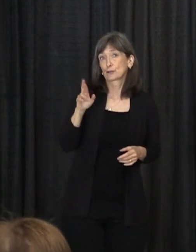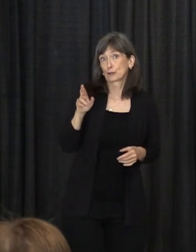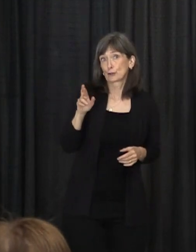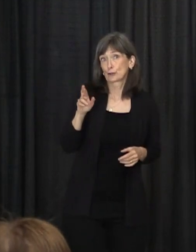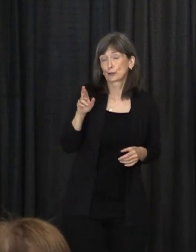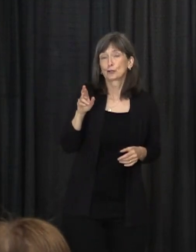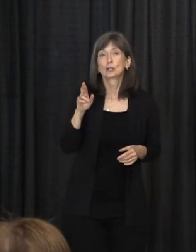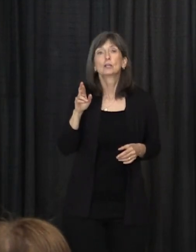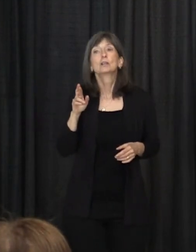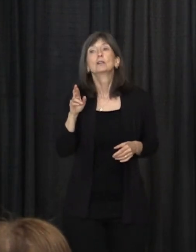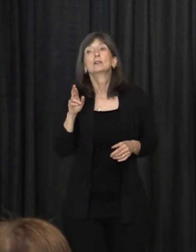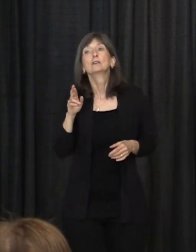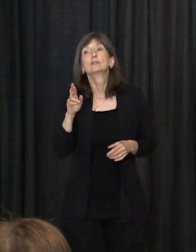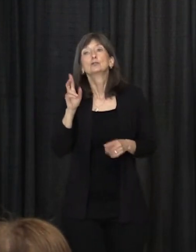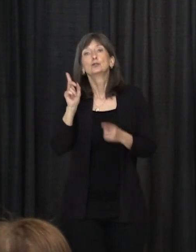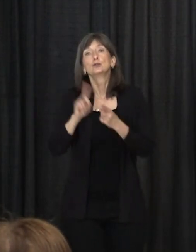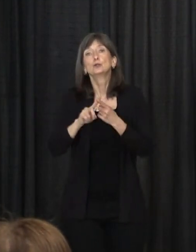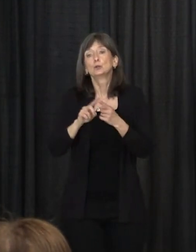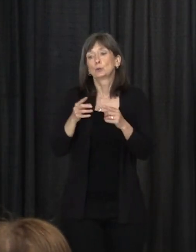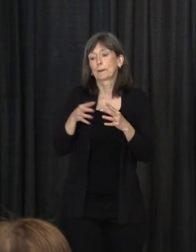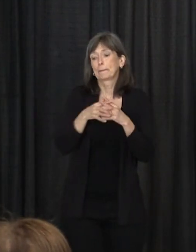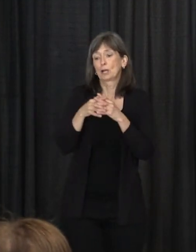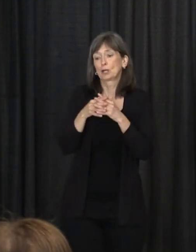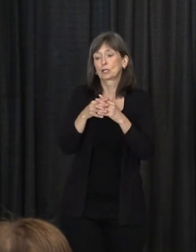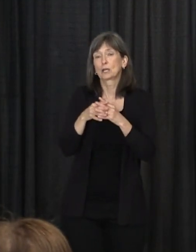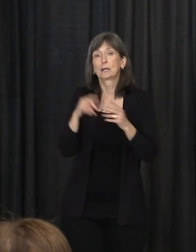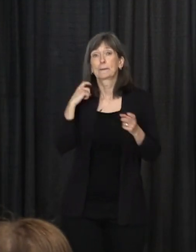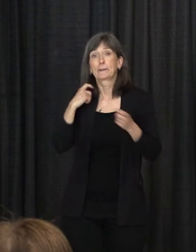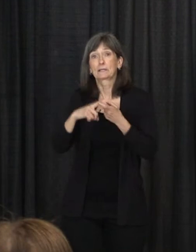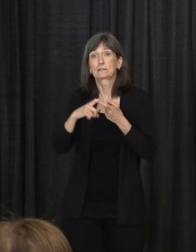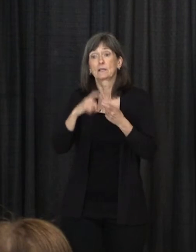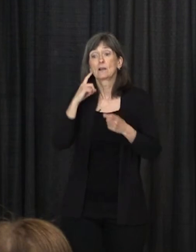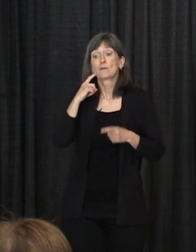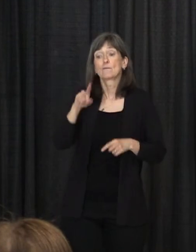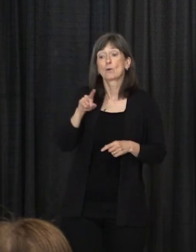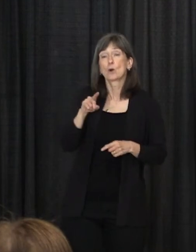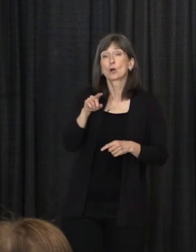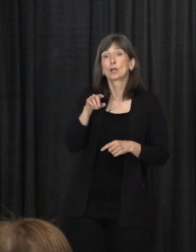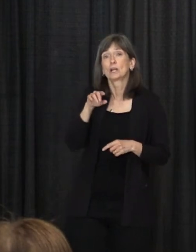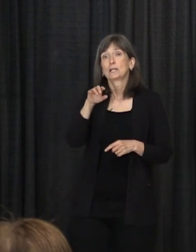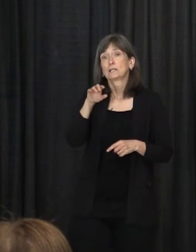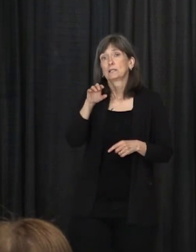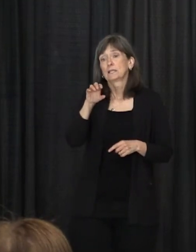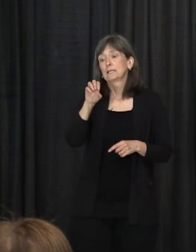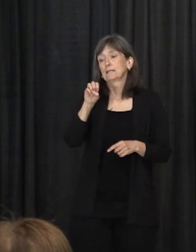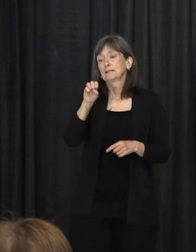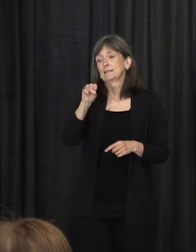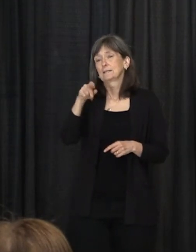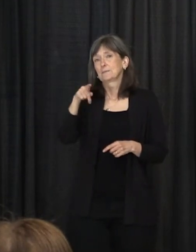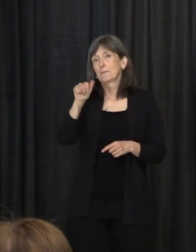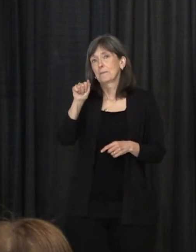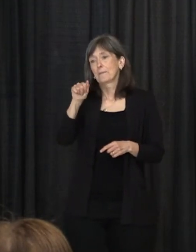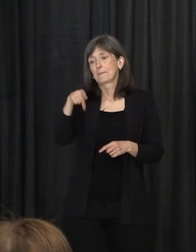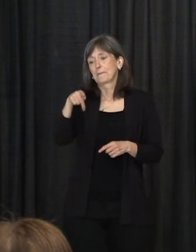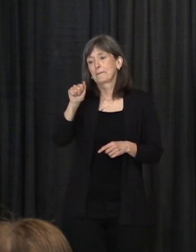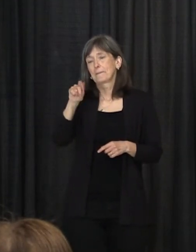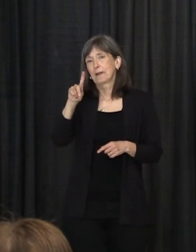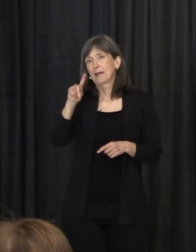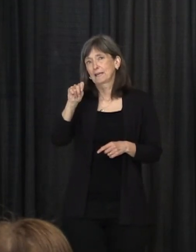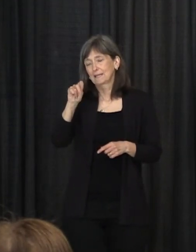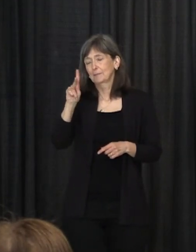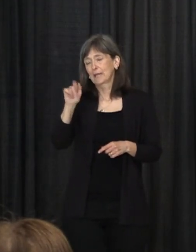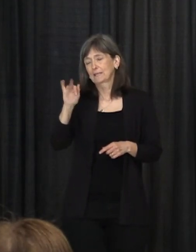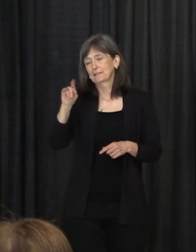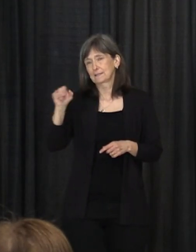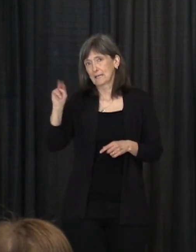States and Mexico for Uzbekistan. And Uzbekistan has a very unique situation underway. They have a